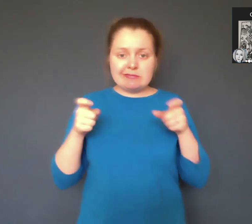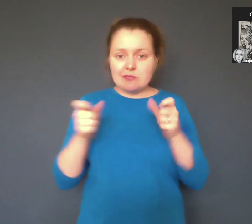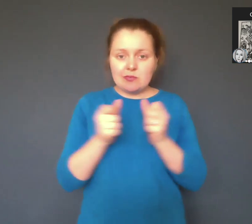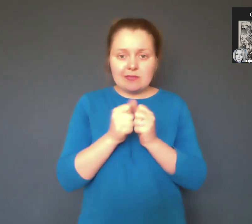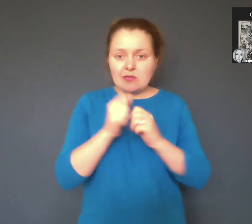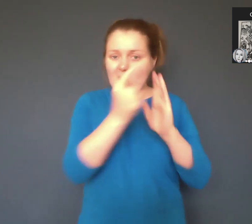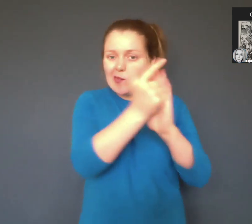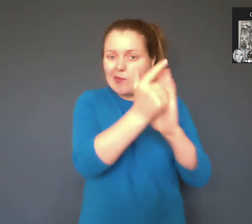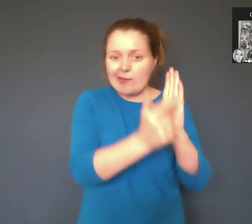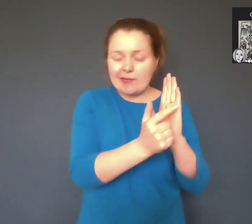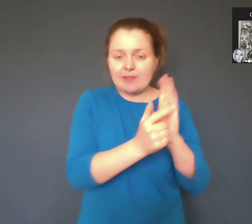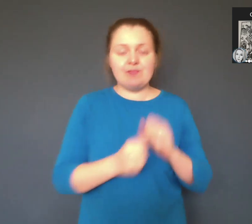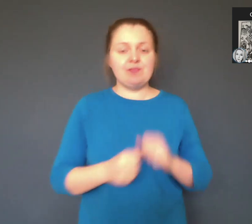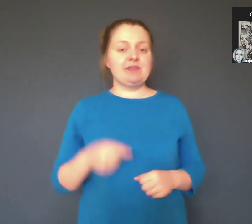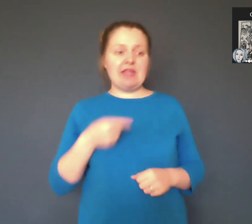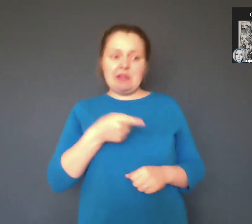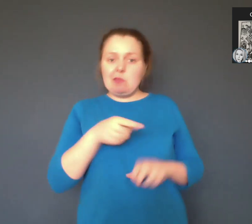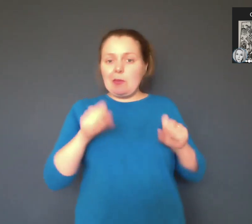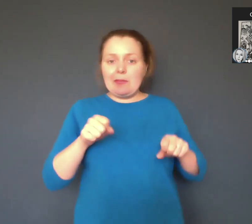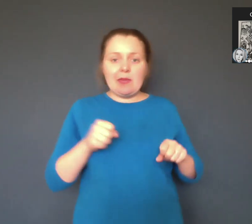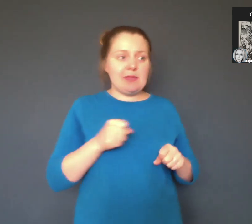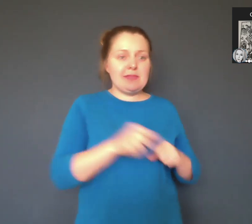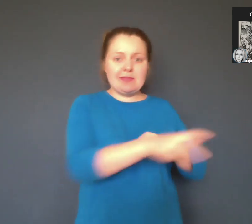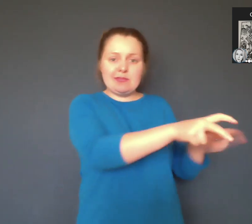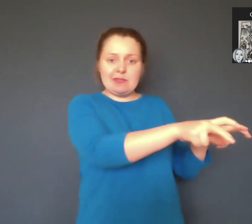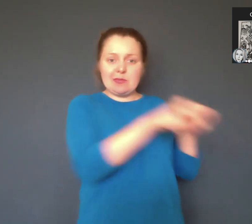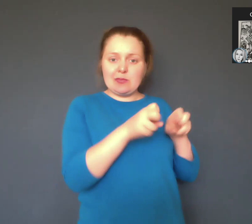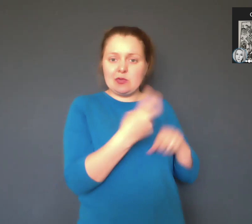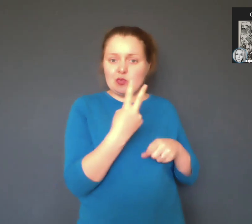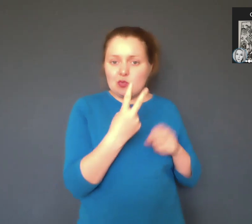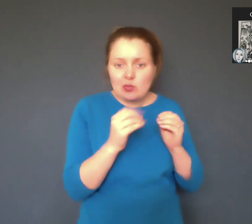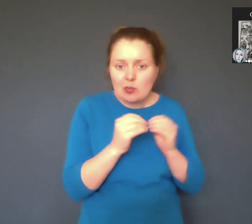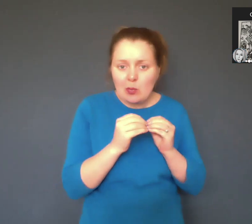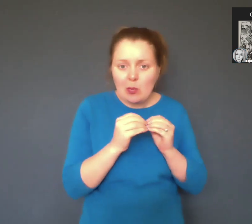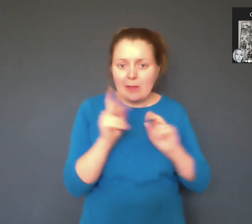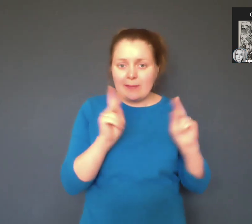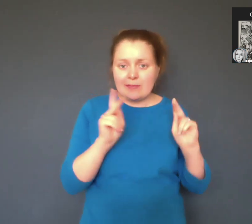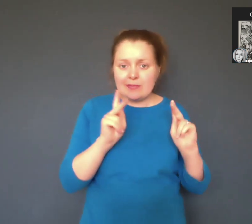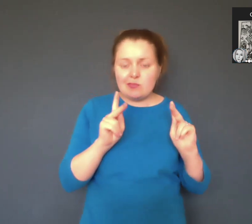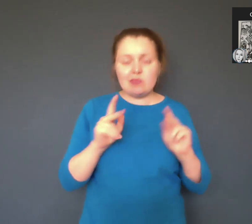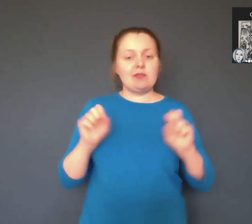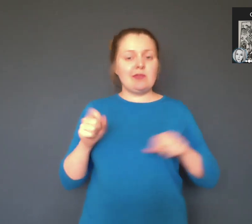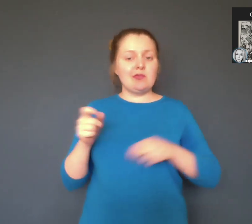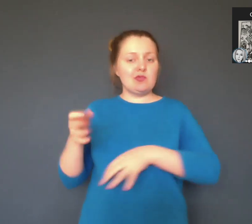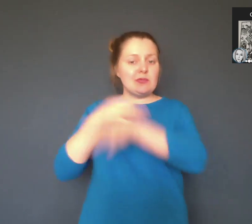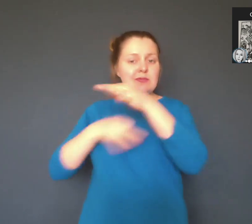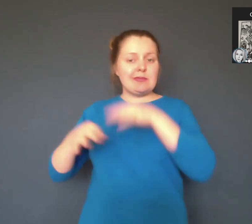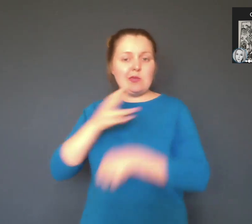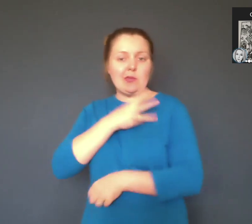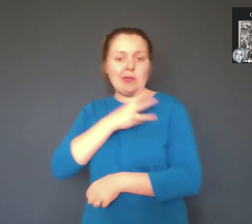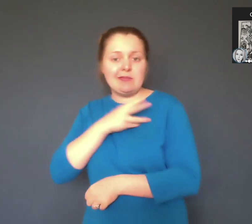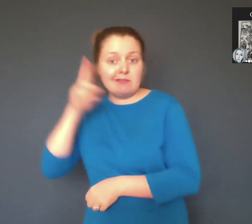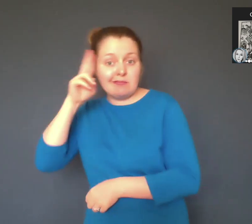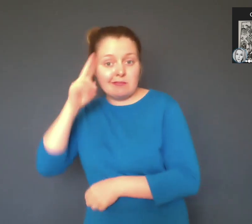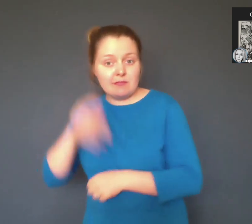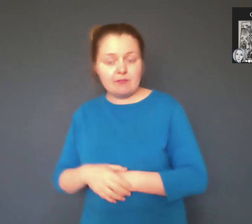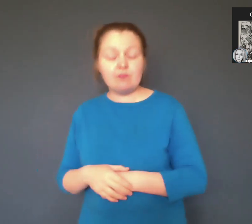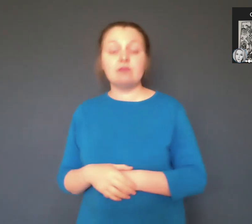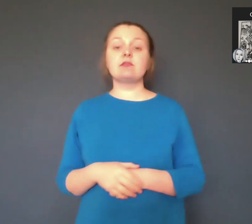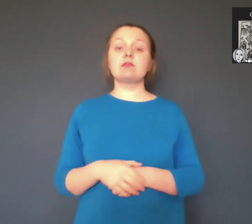unpunished. The following day, Harvey's father made an announcement. "This search is getting us nowhere," he said. "We're going